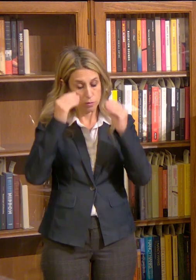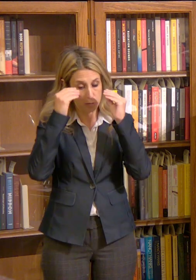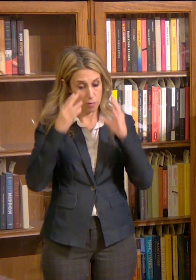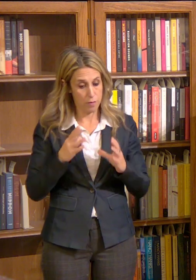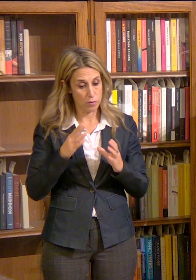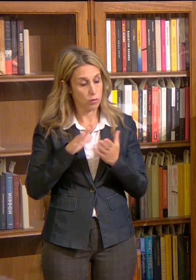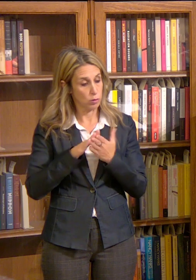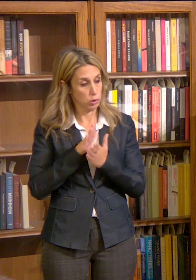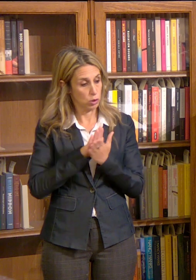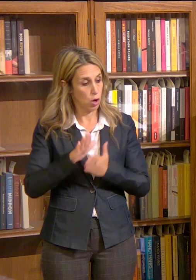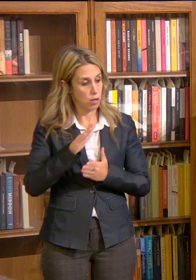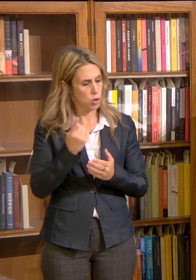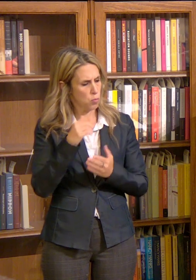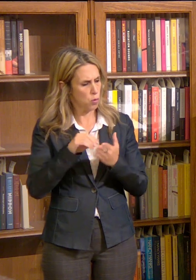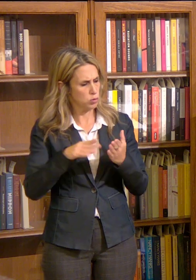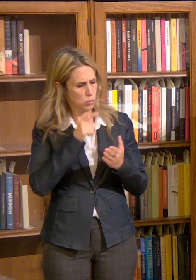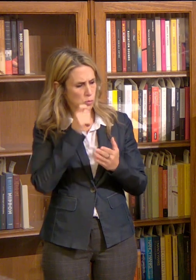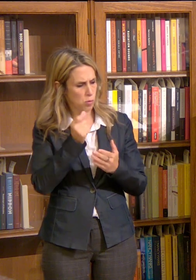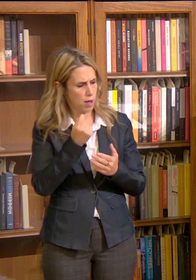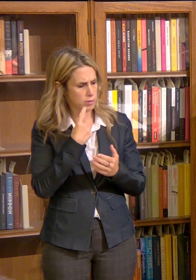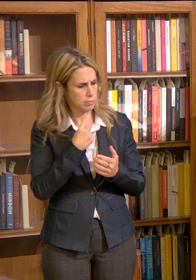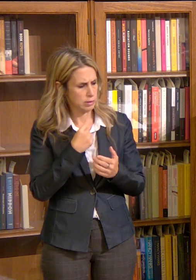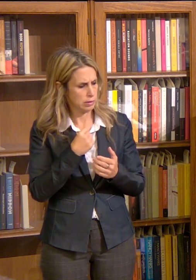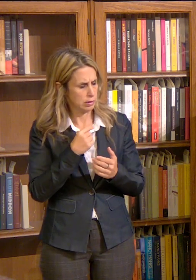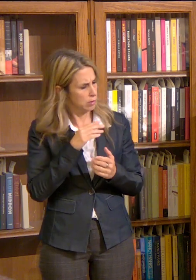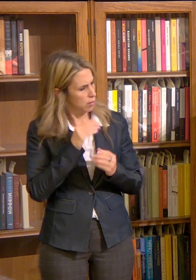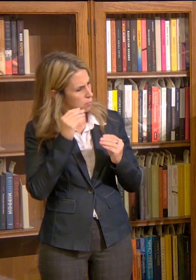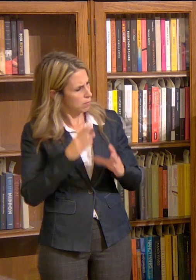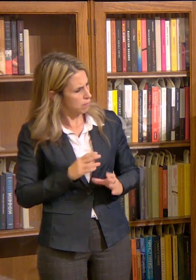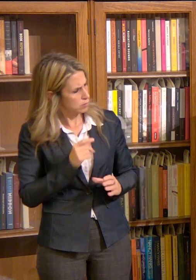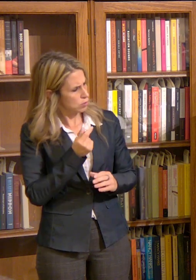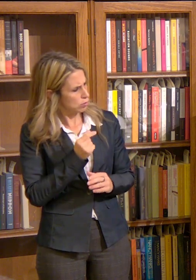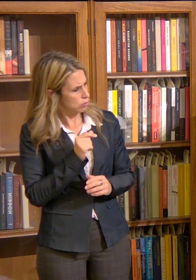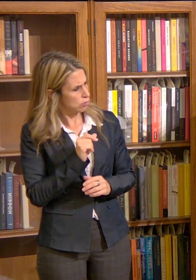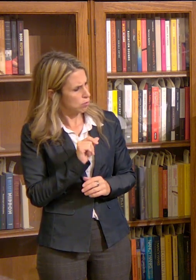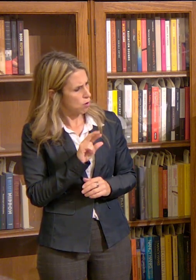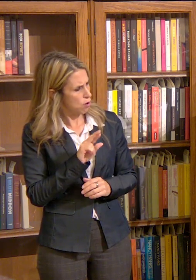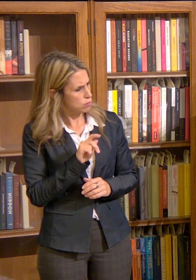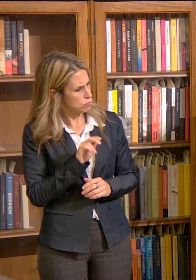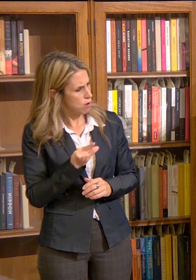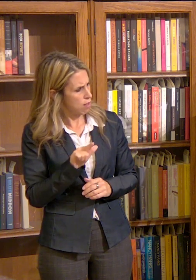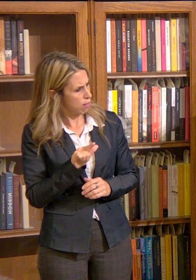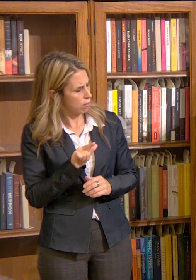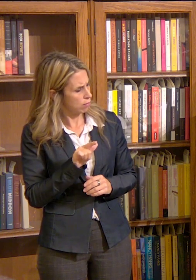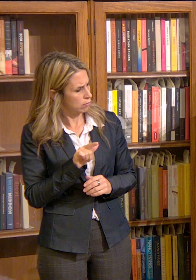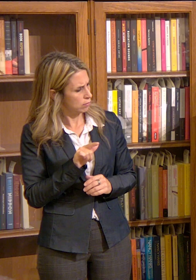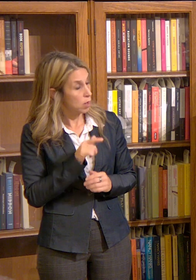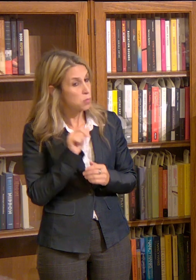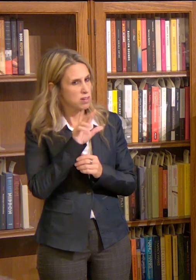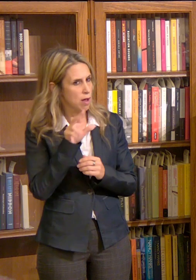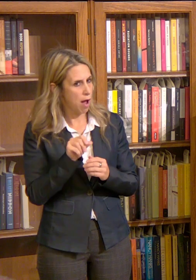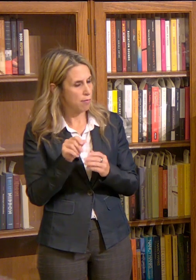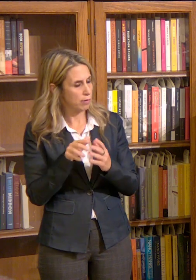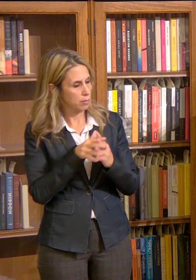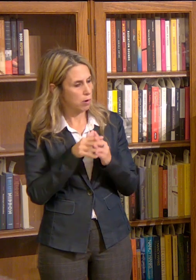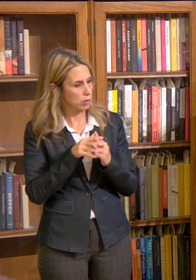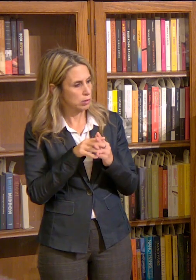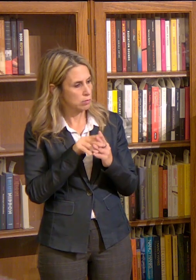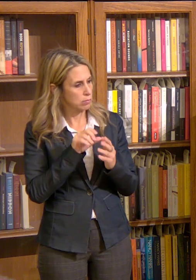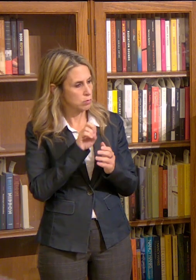Community College I had a student who asked me Professor garro this is an African-American survey course he